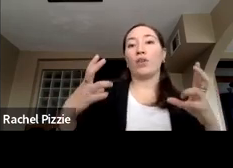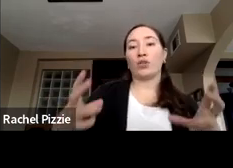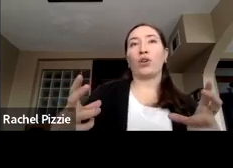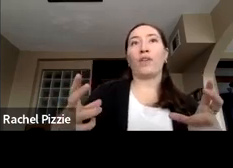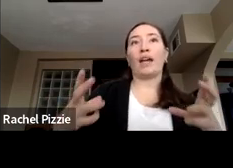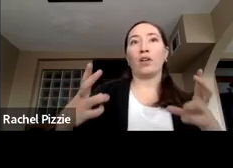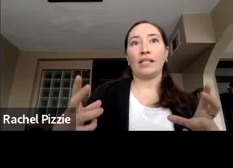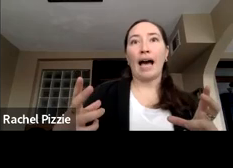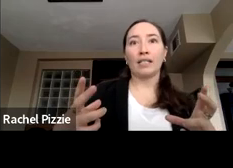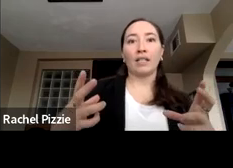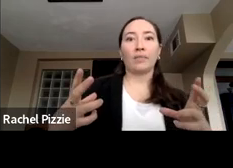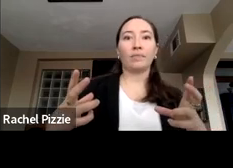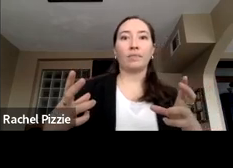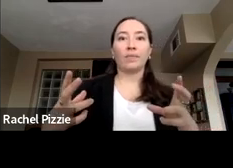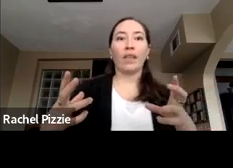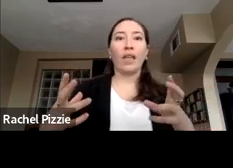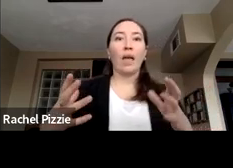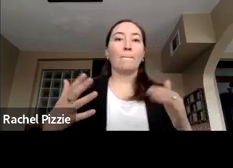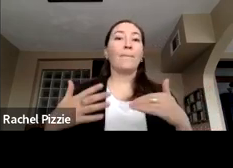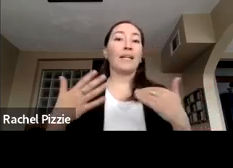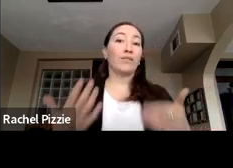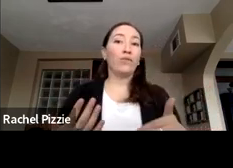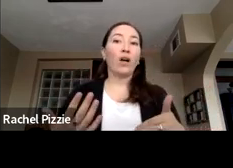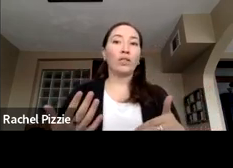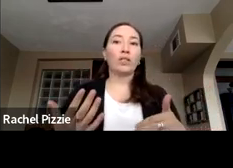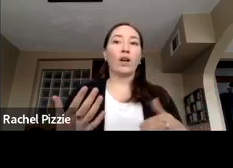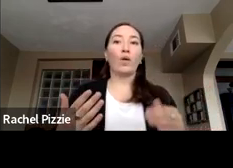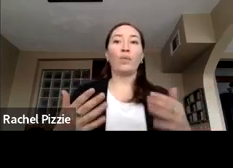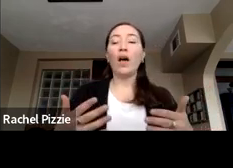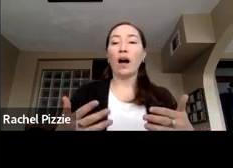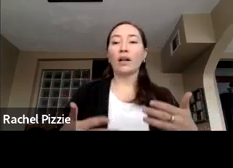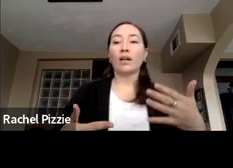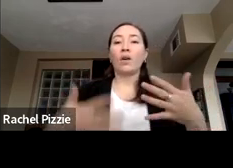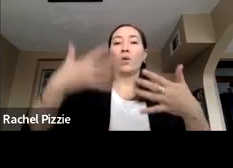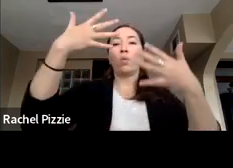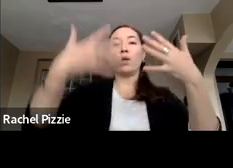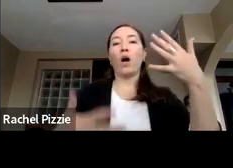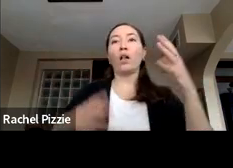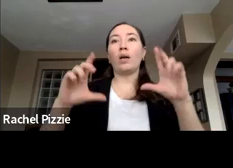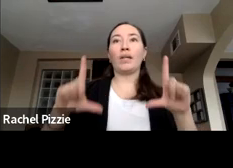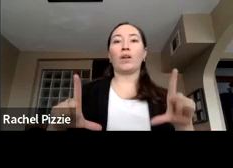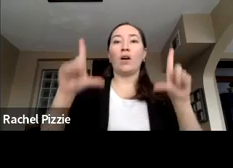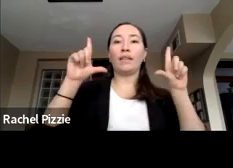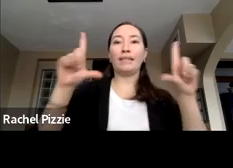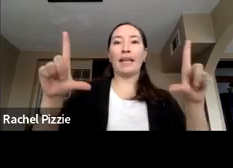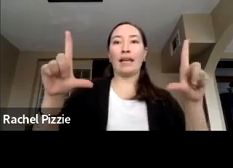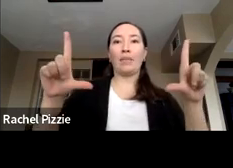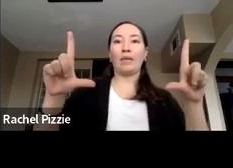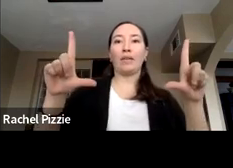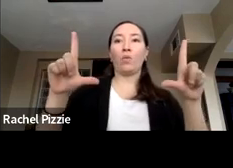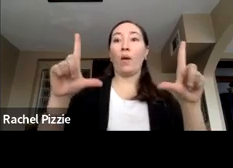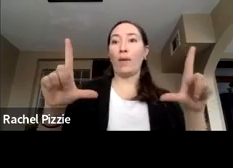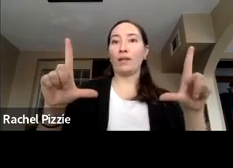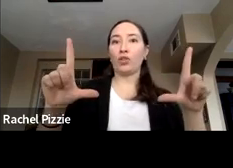section of your survey or task. By default, a block will all appear on the